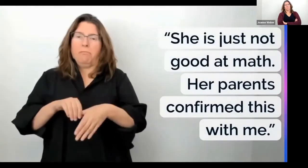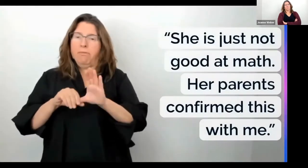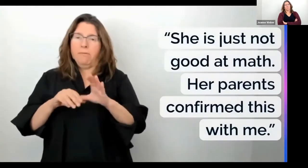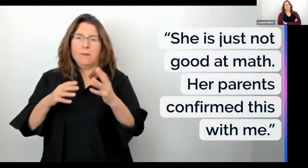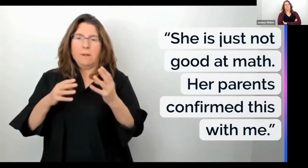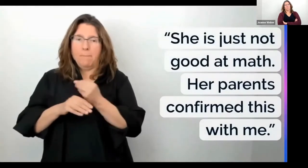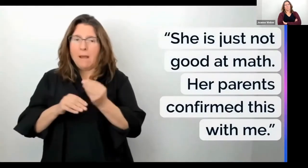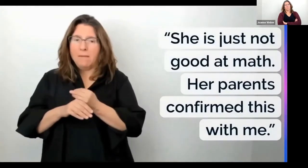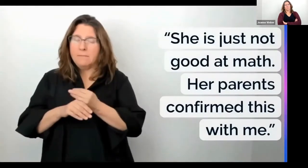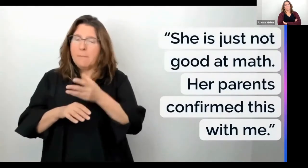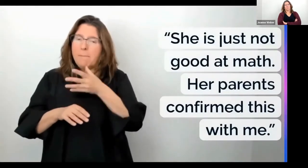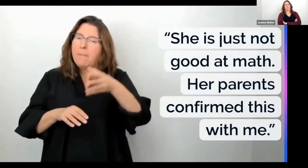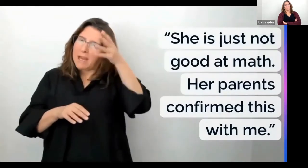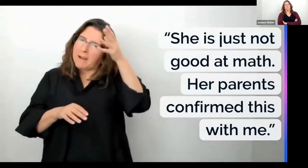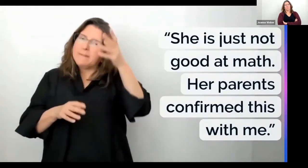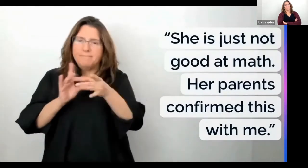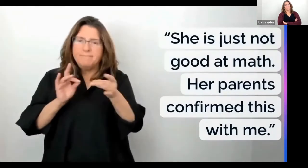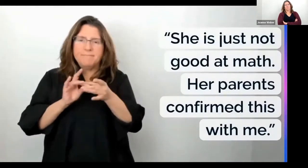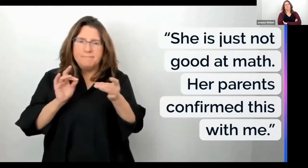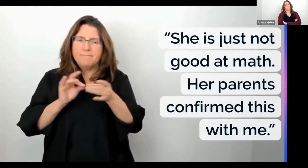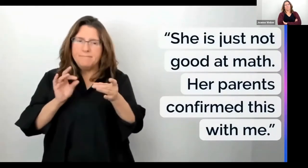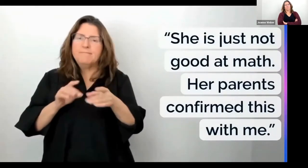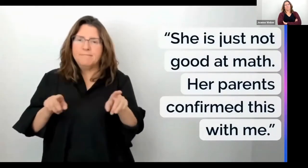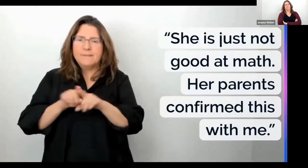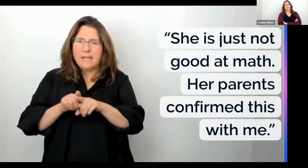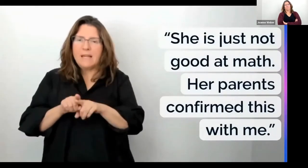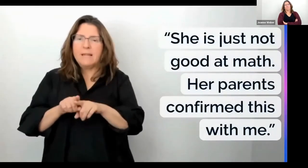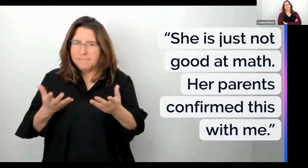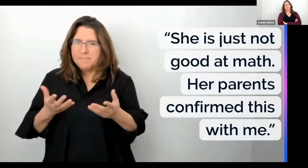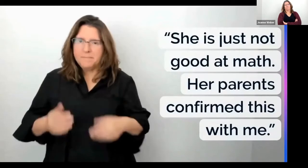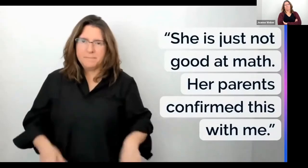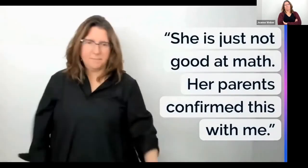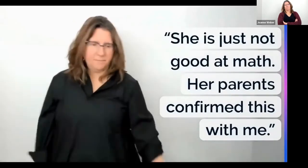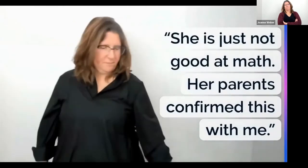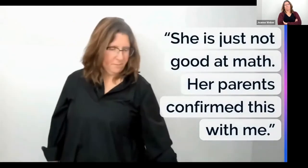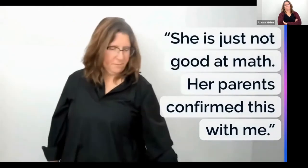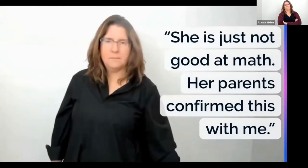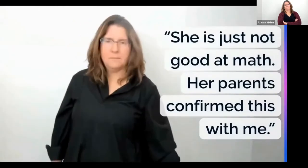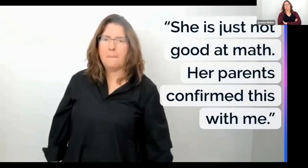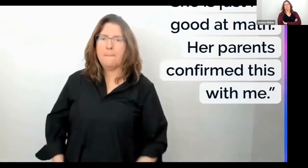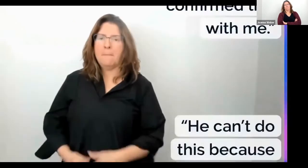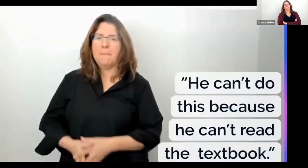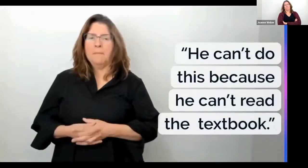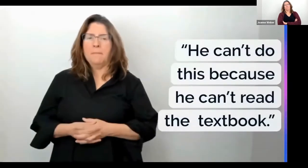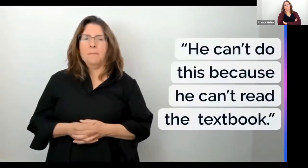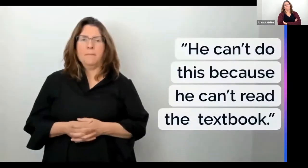She is just no good at math. Her parents confirmed this with me.